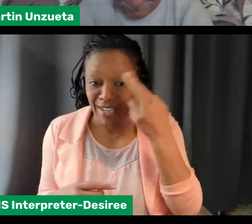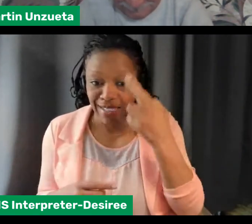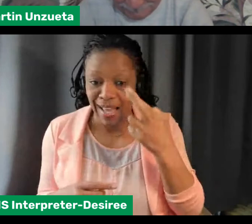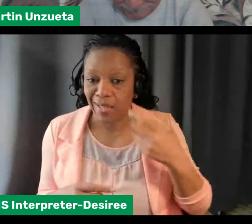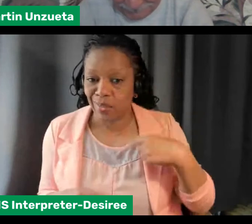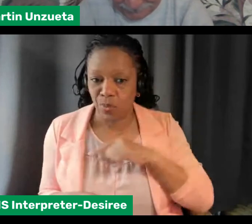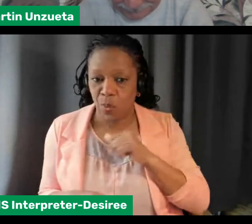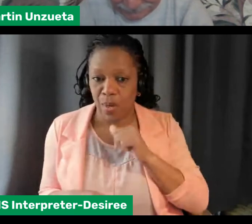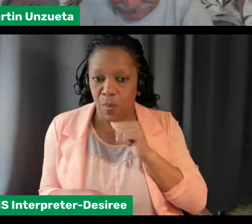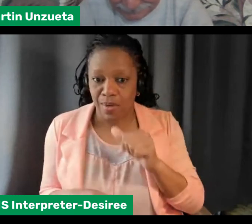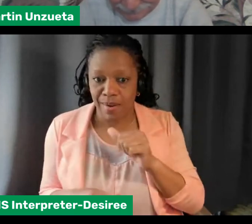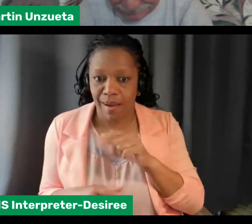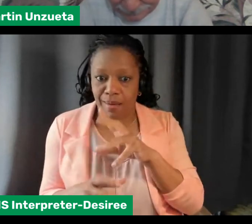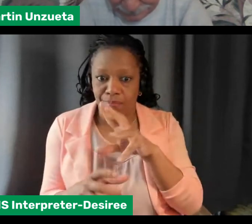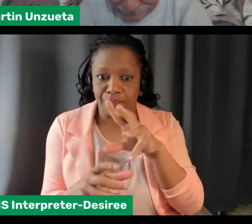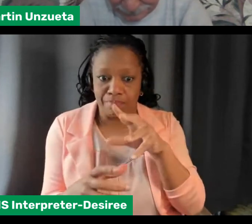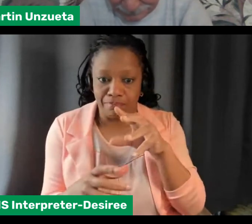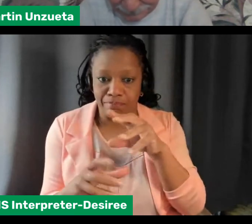And so we